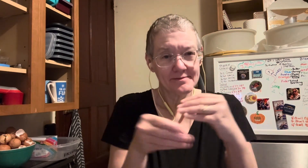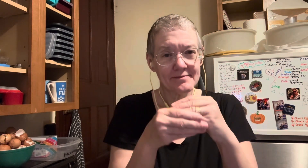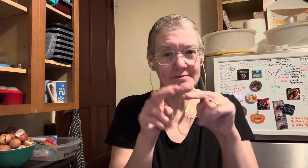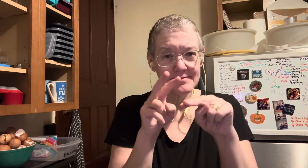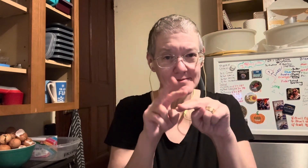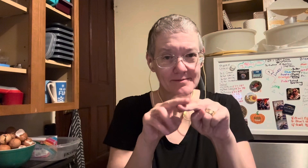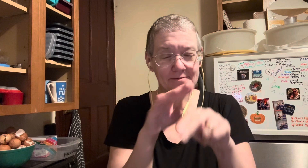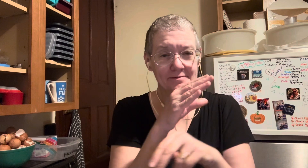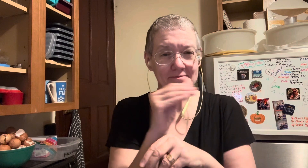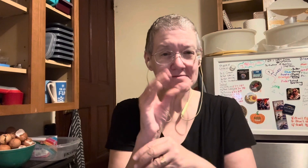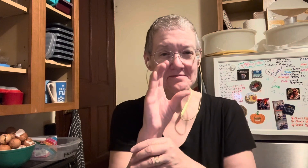of zing.